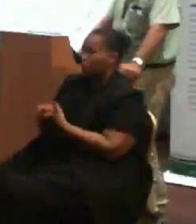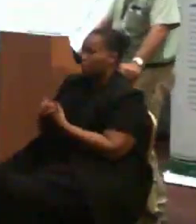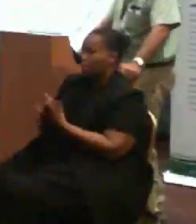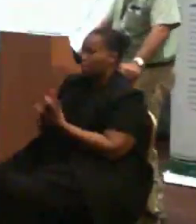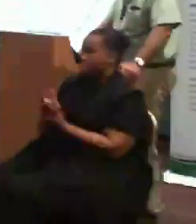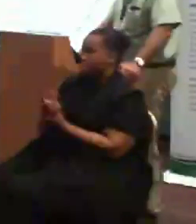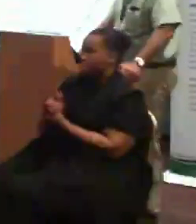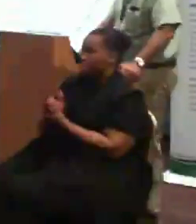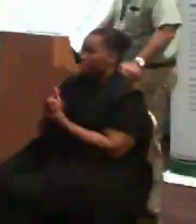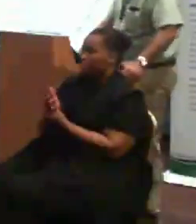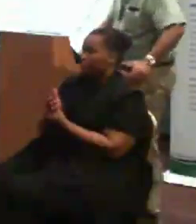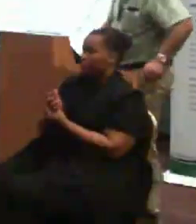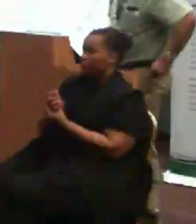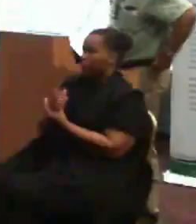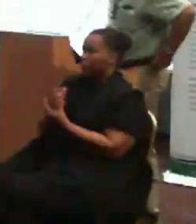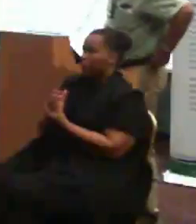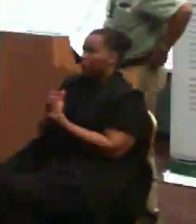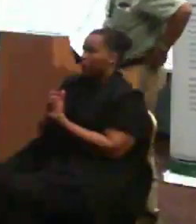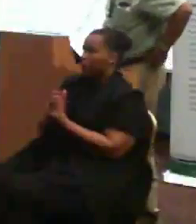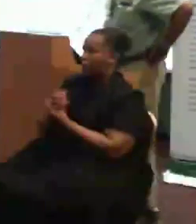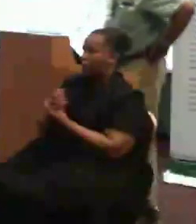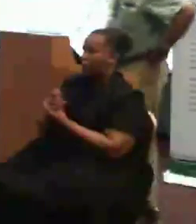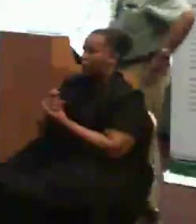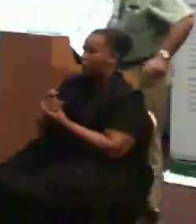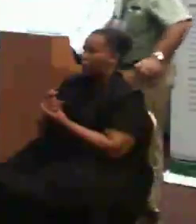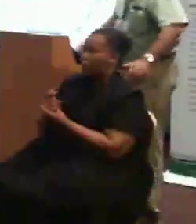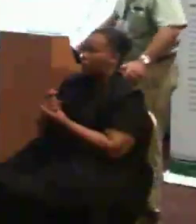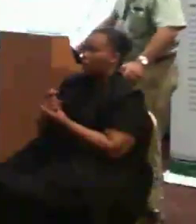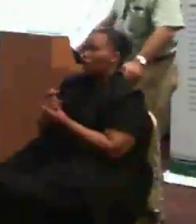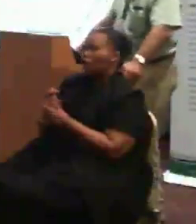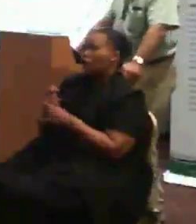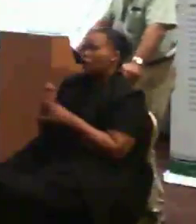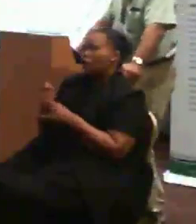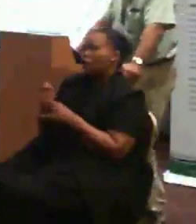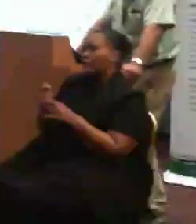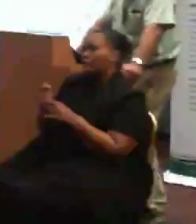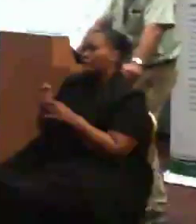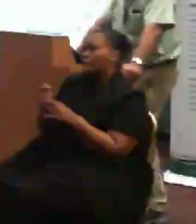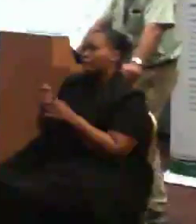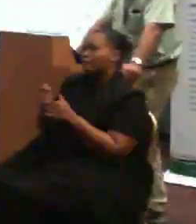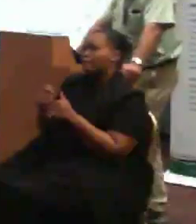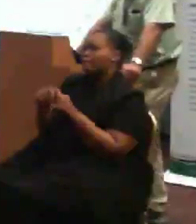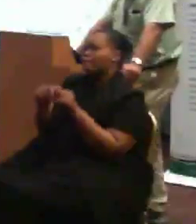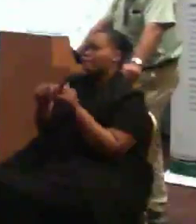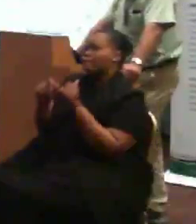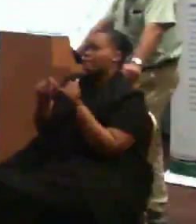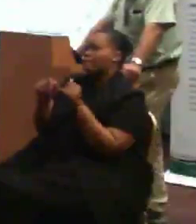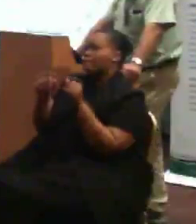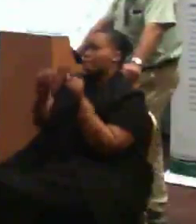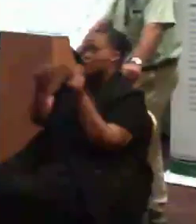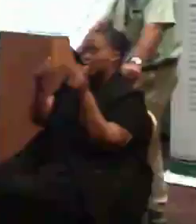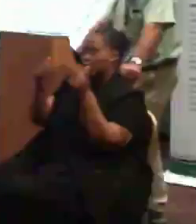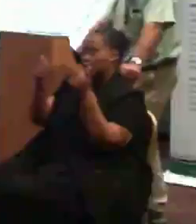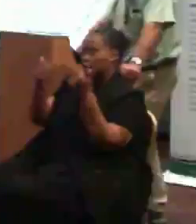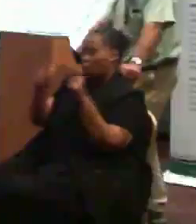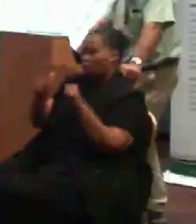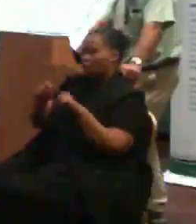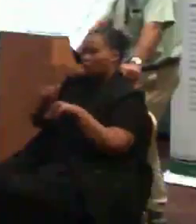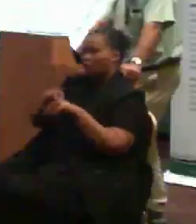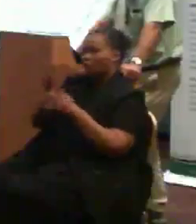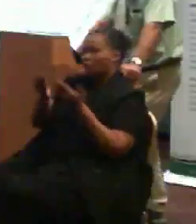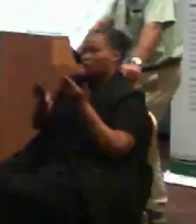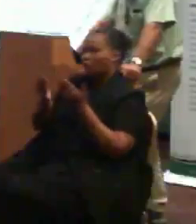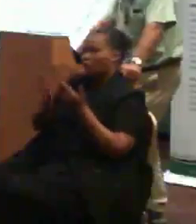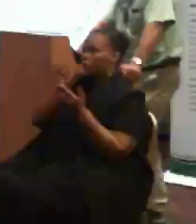We have to stabilize the debt. That is not that easy, but I will make a suggestion in terms of that.